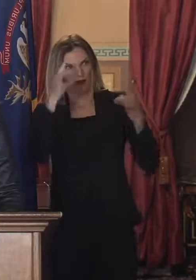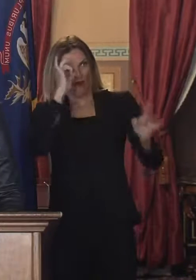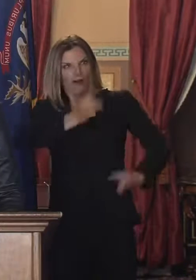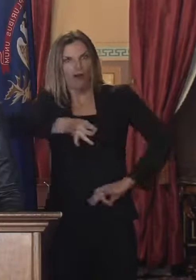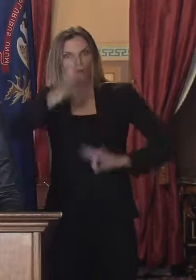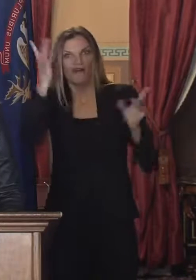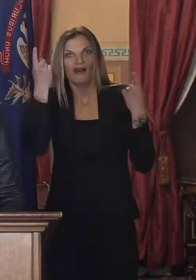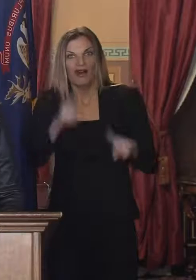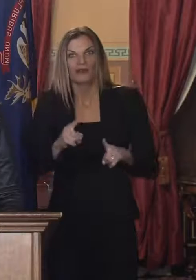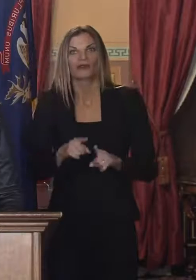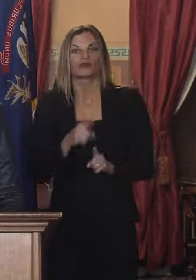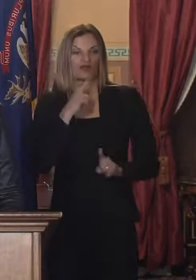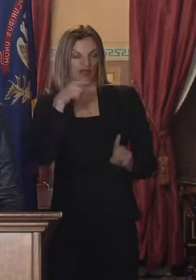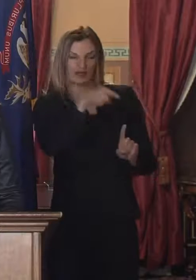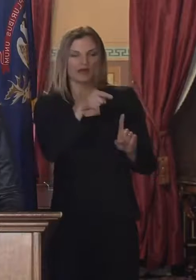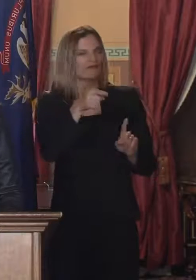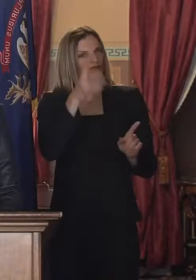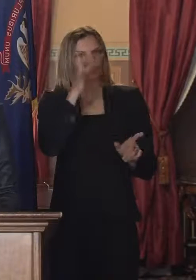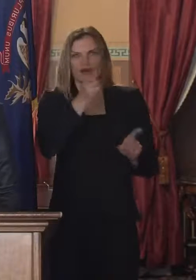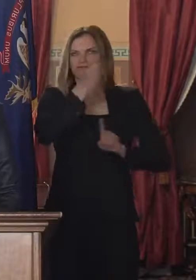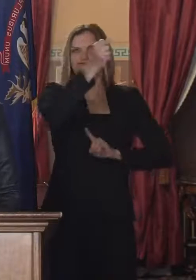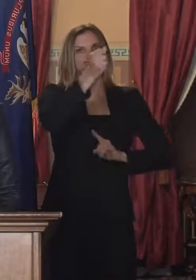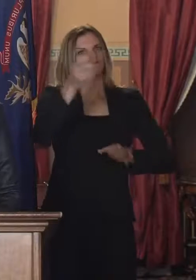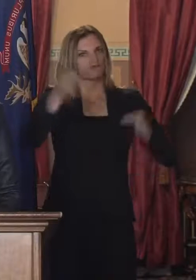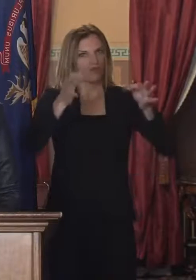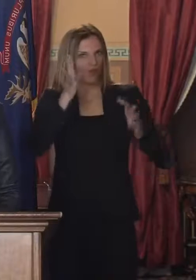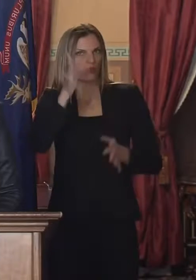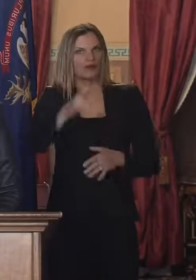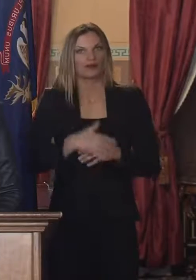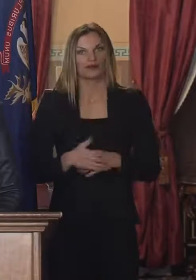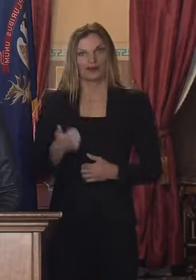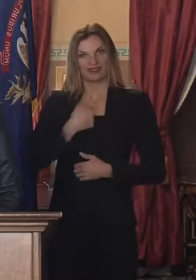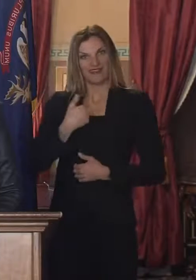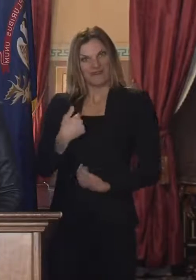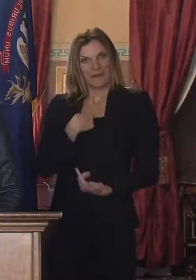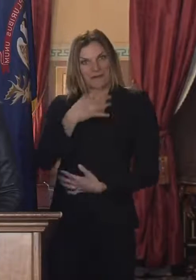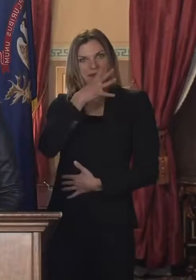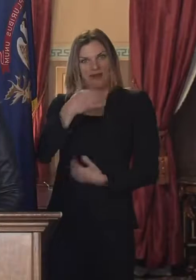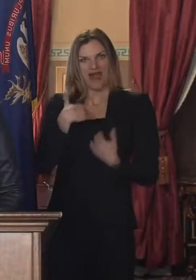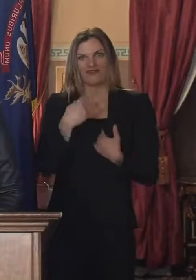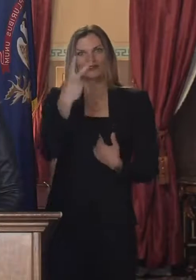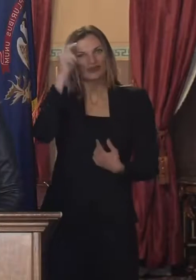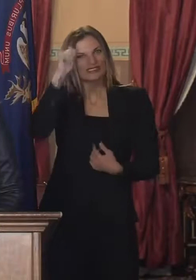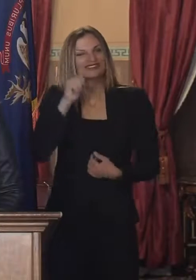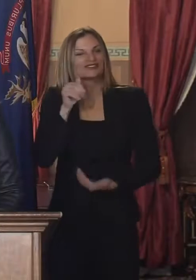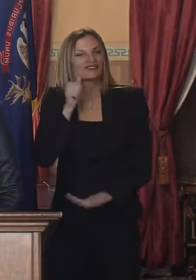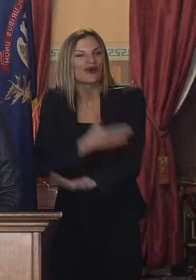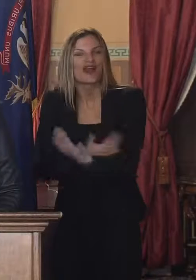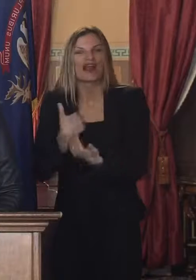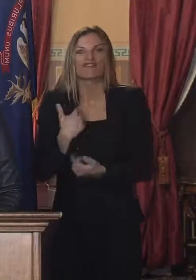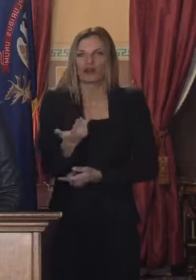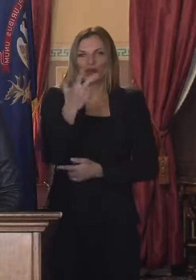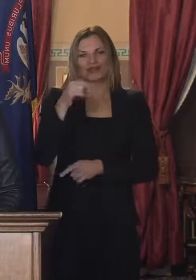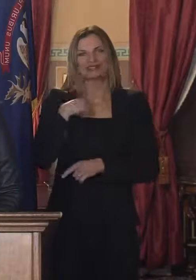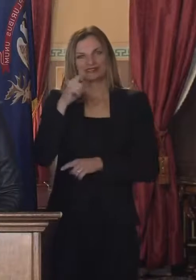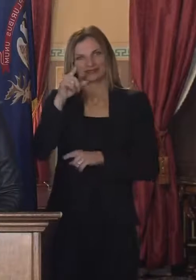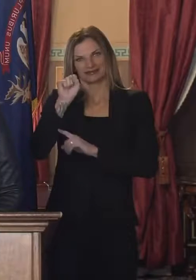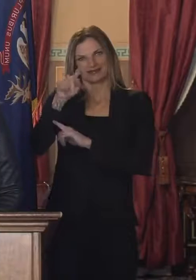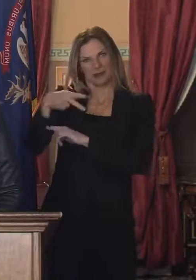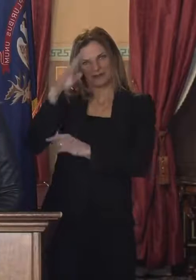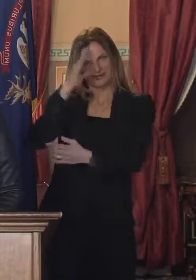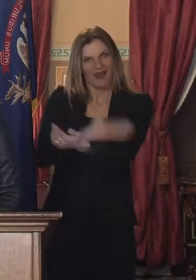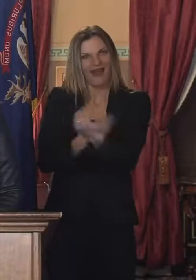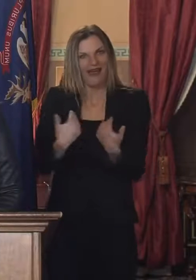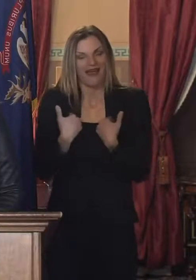justice. As a mom with 2 teenage daughters and 3 stepsons, my husband and I are eternally grateful